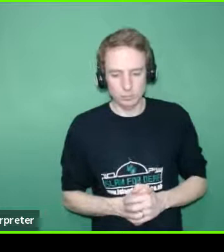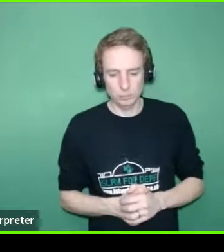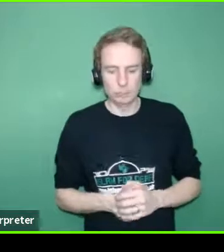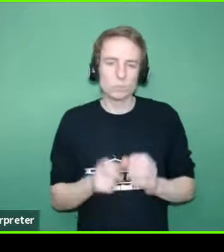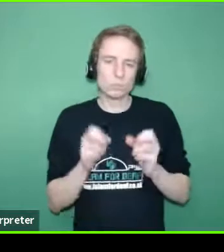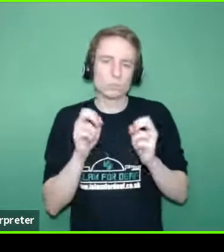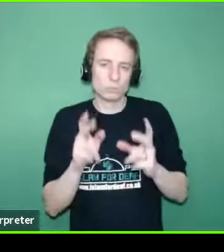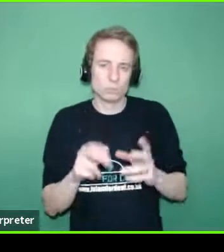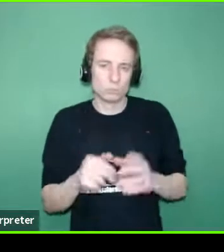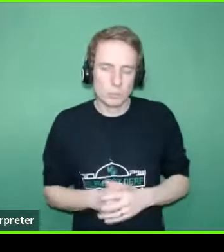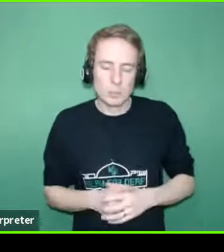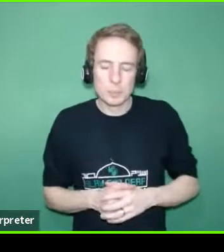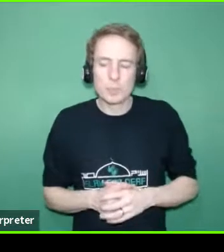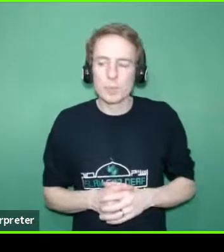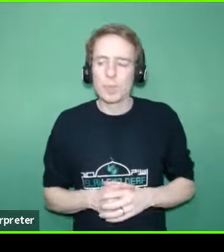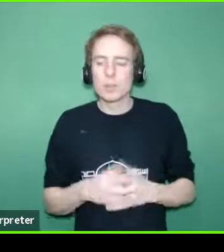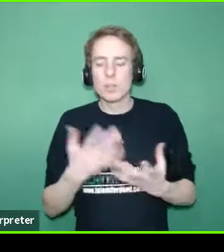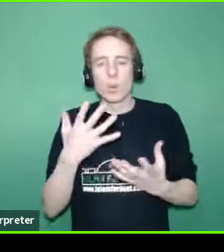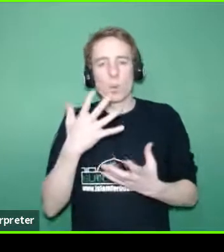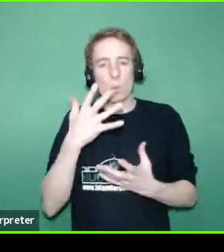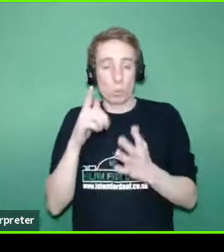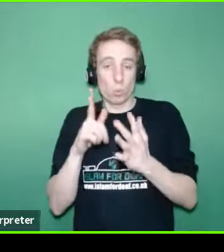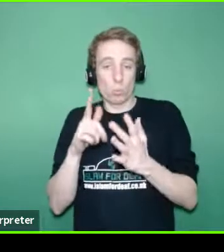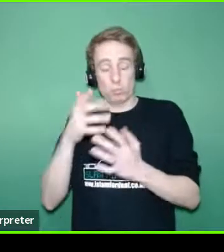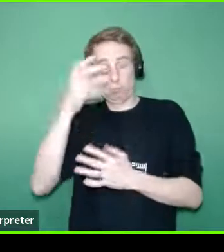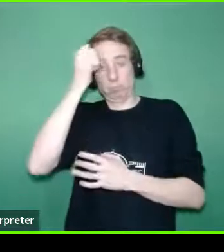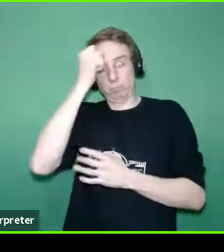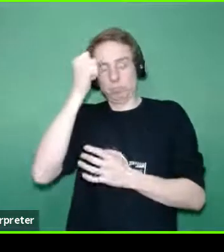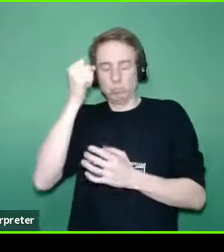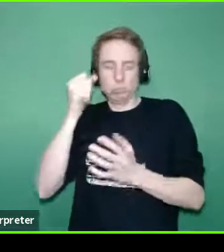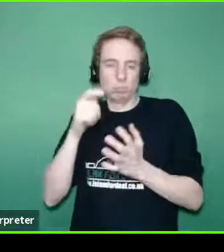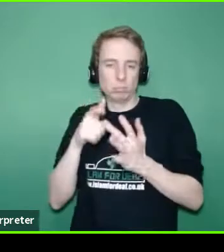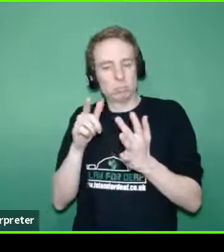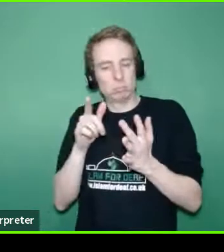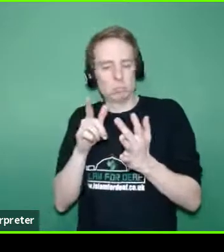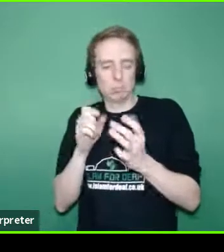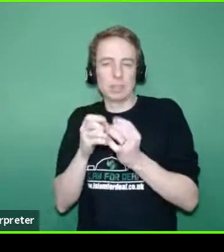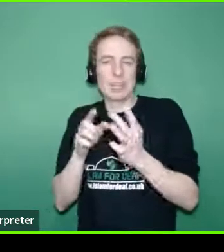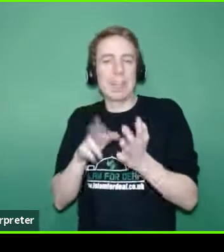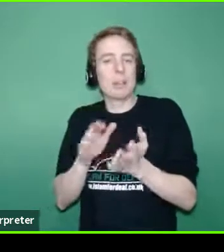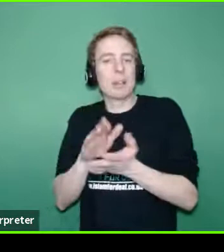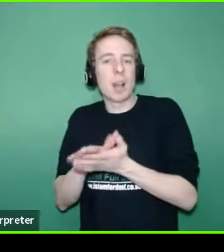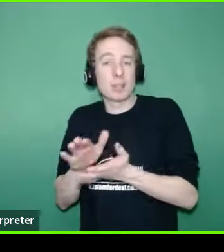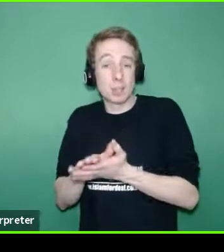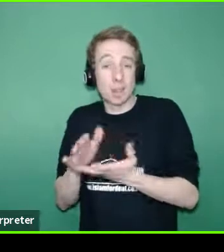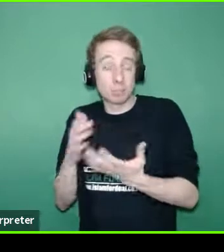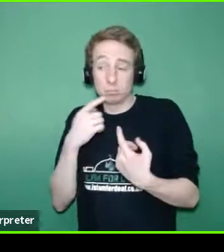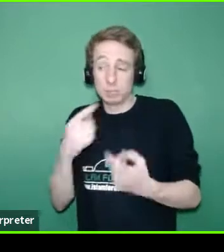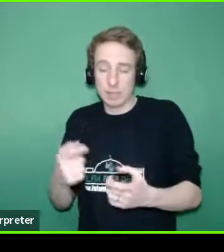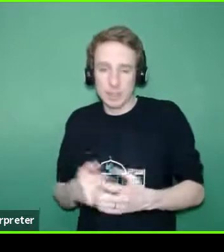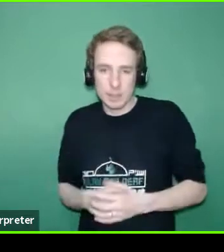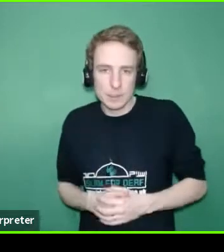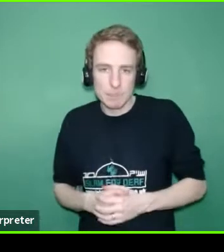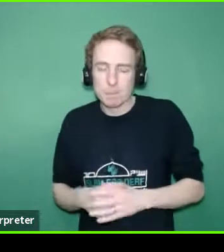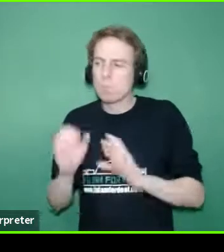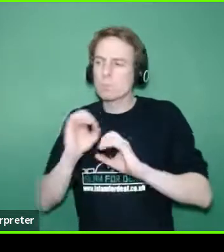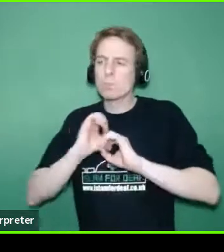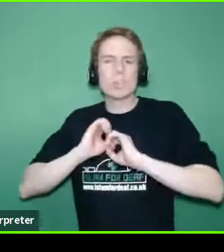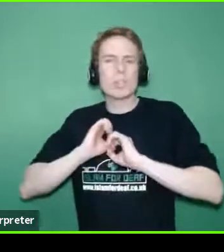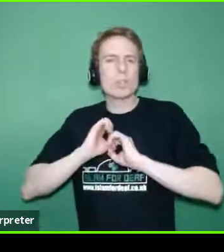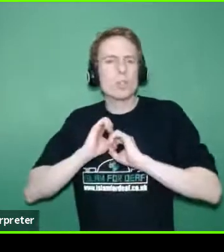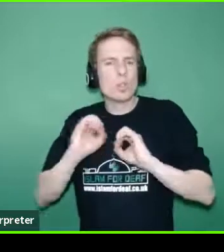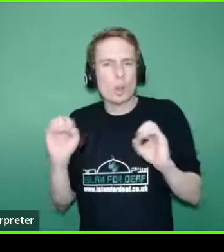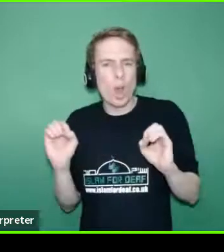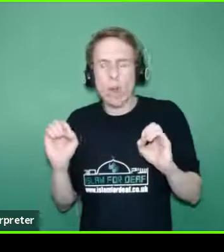that there are no, Al-Hafiz Ibn Hajar, he mentioned that there are no narrations that